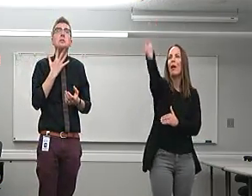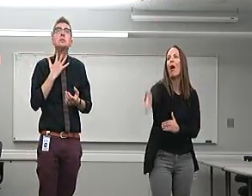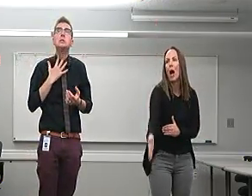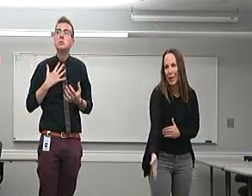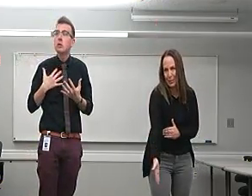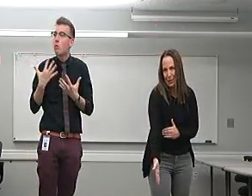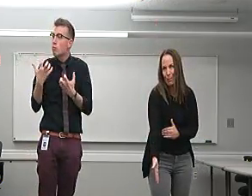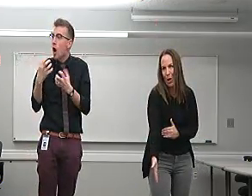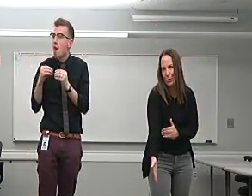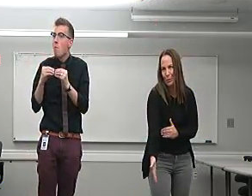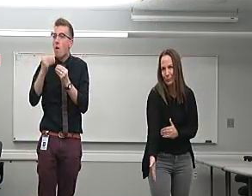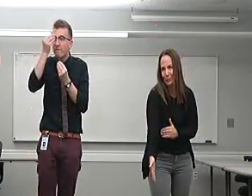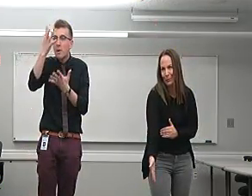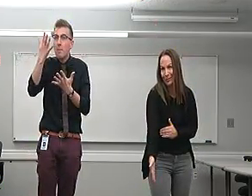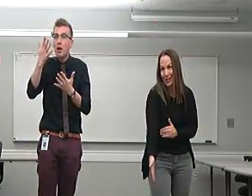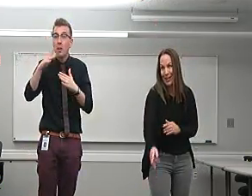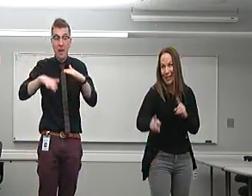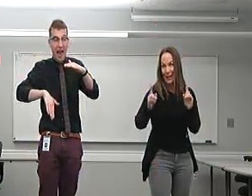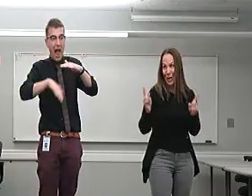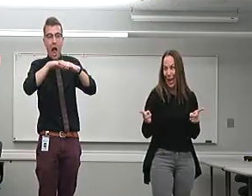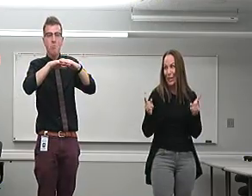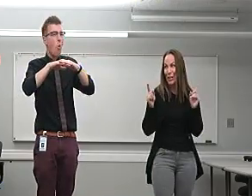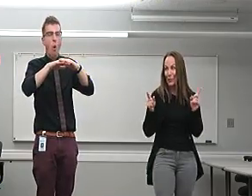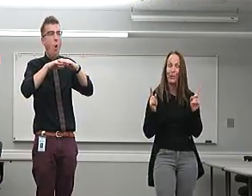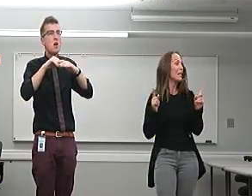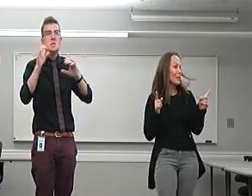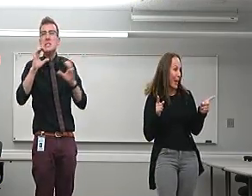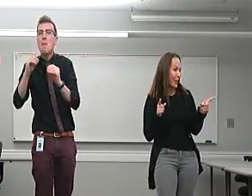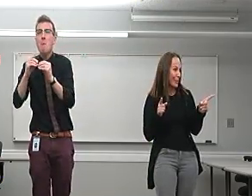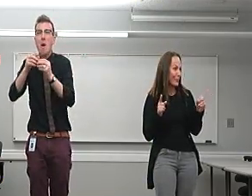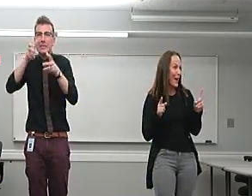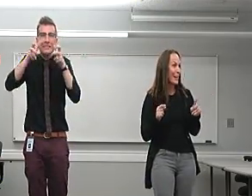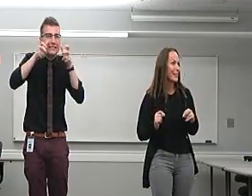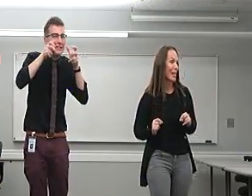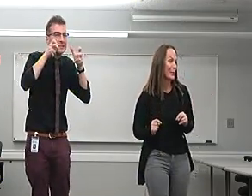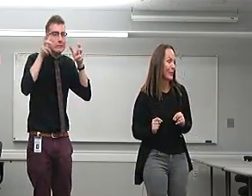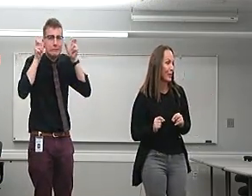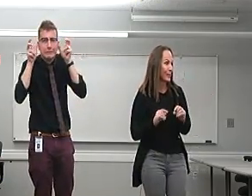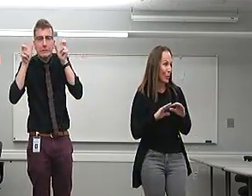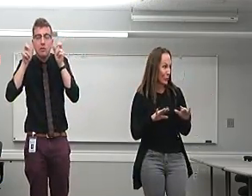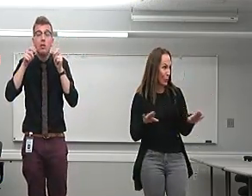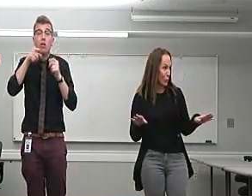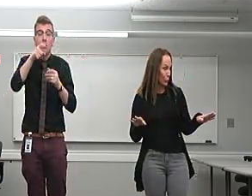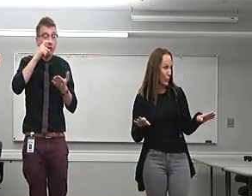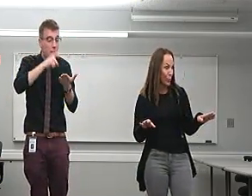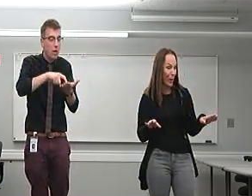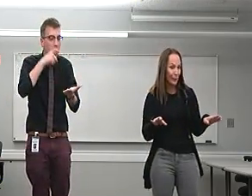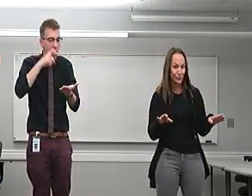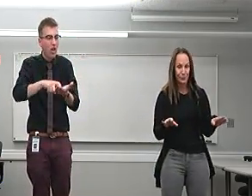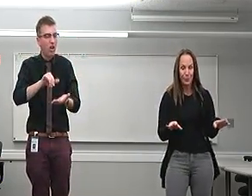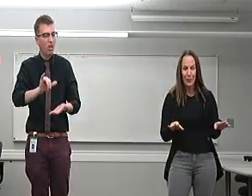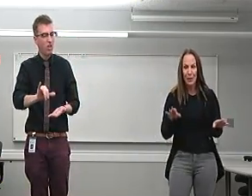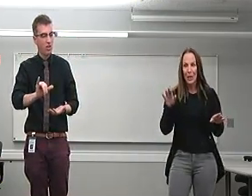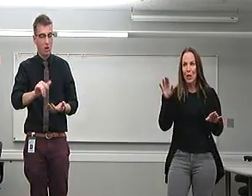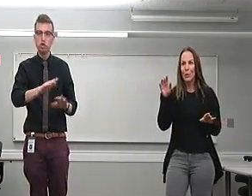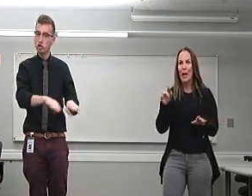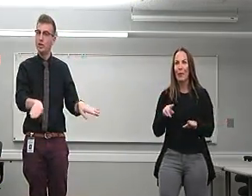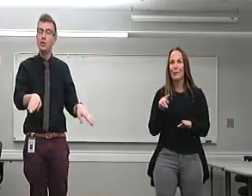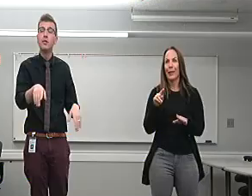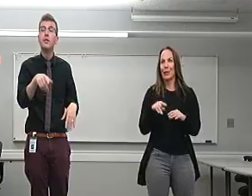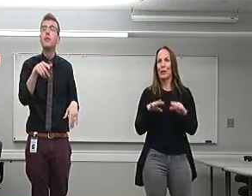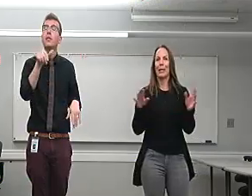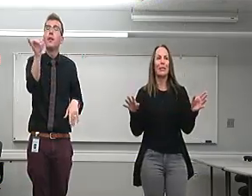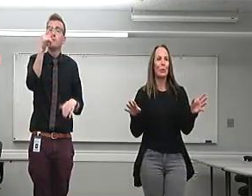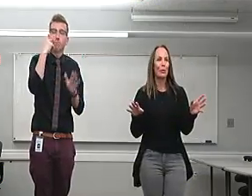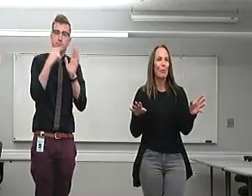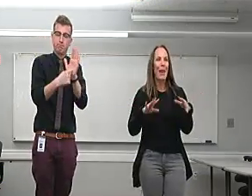model. And if you think about it, you'll find examples of this with your own children as well. You have, like, your kids will make